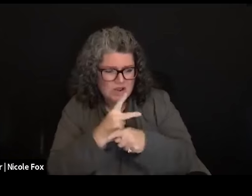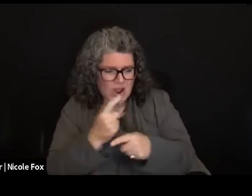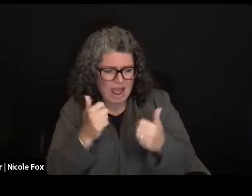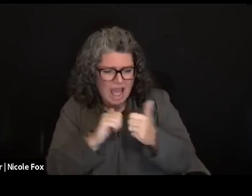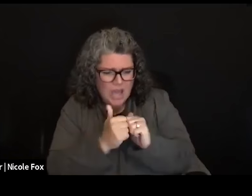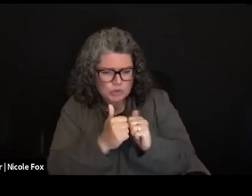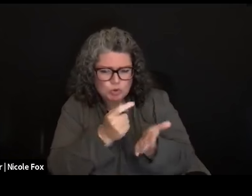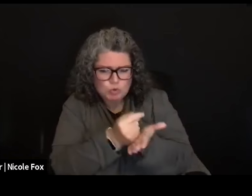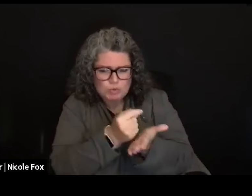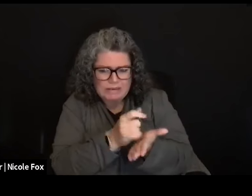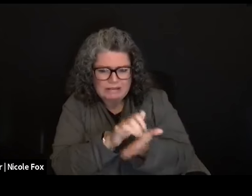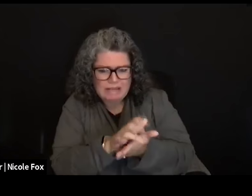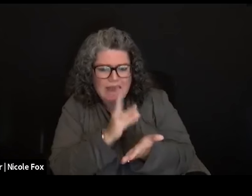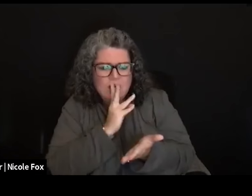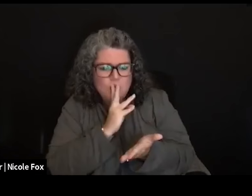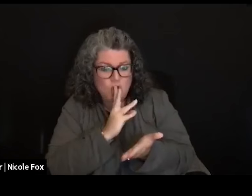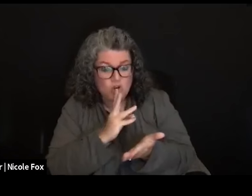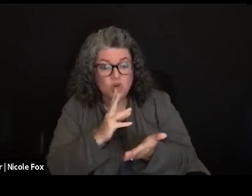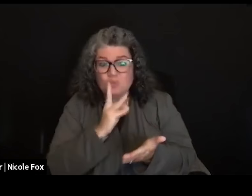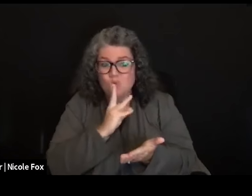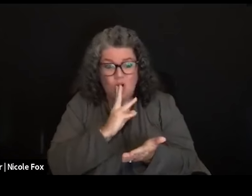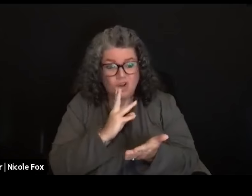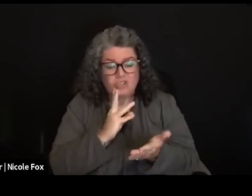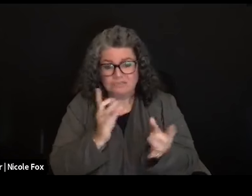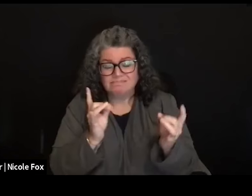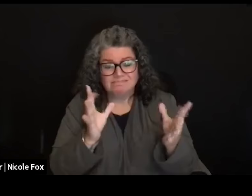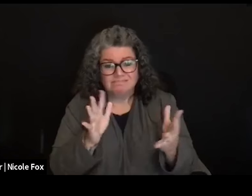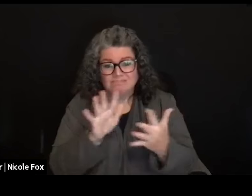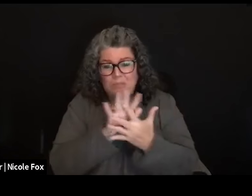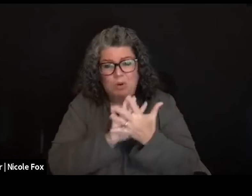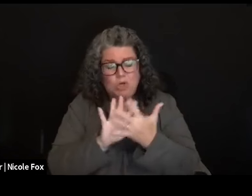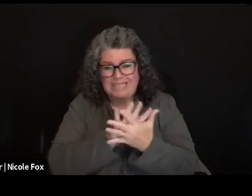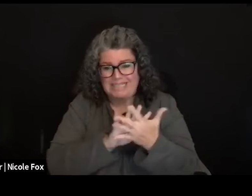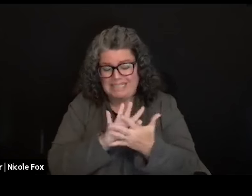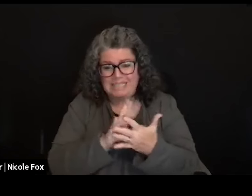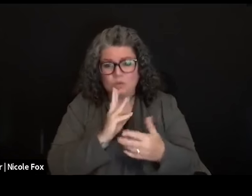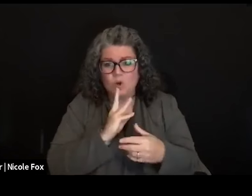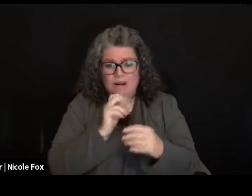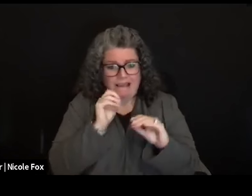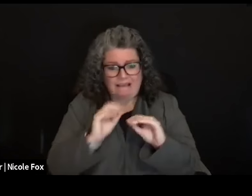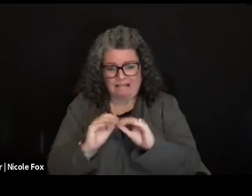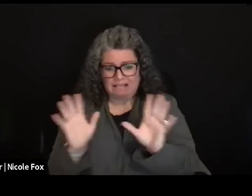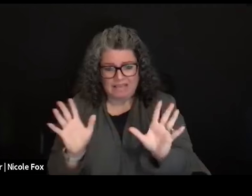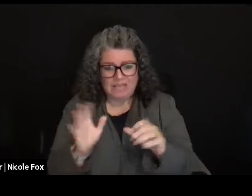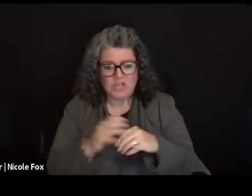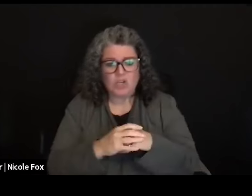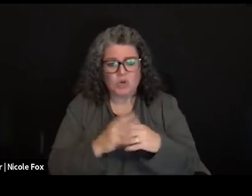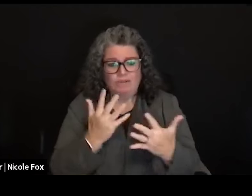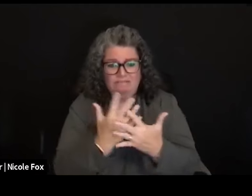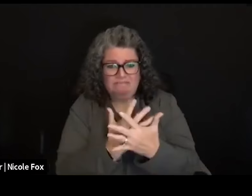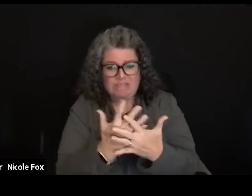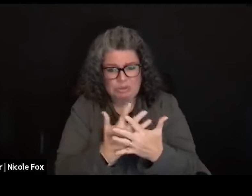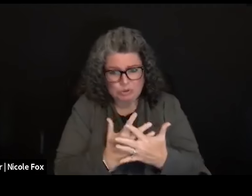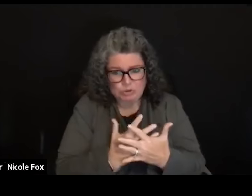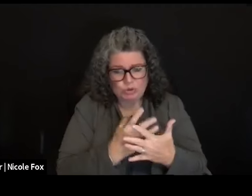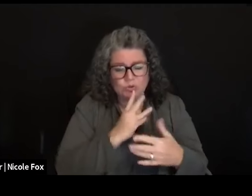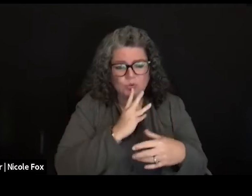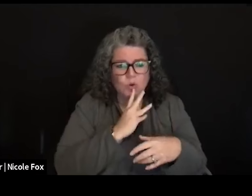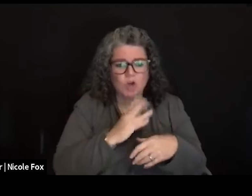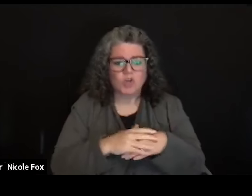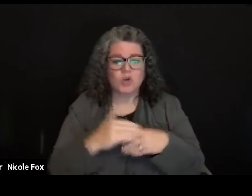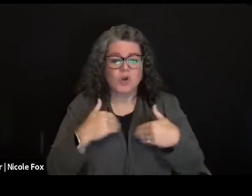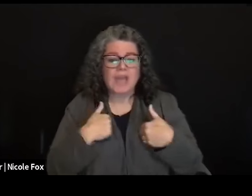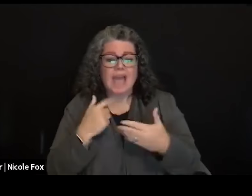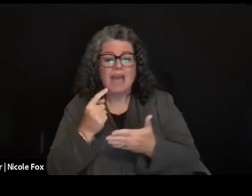that really murky water. We have on site now what's called a pilot plant. So we have a treatment